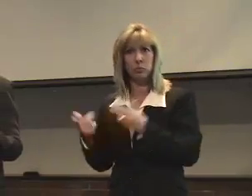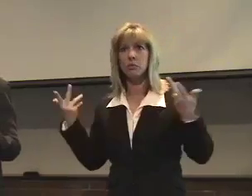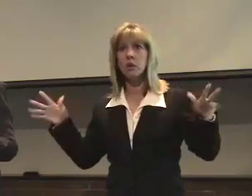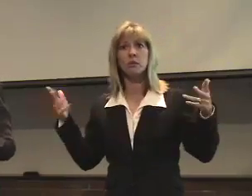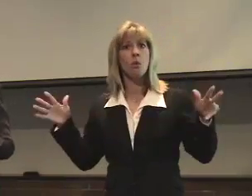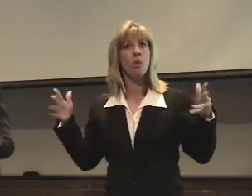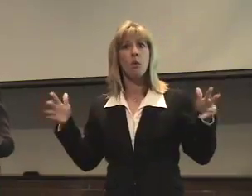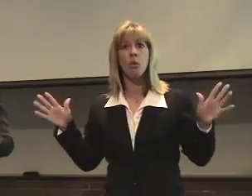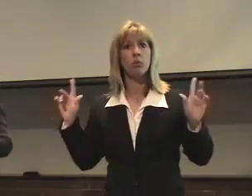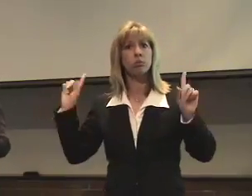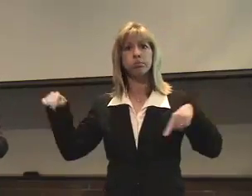know it's frustrating. I get it.